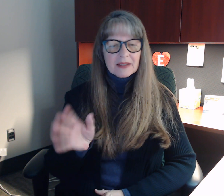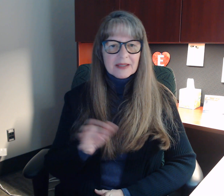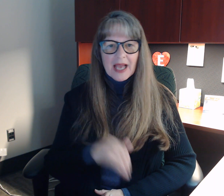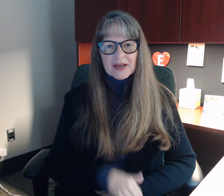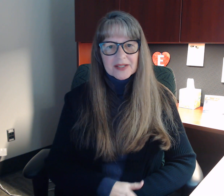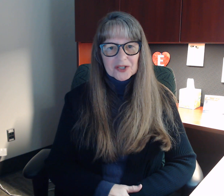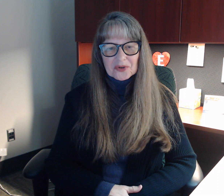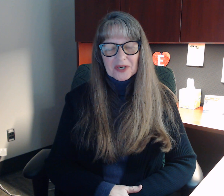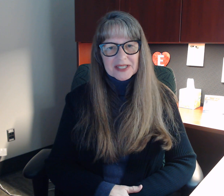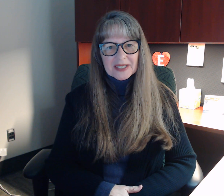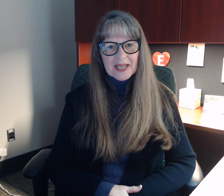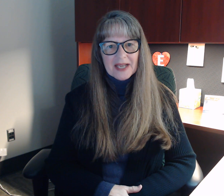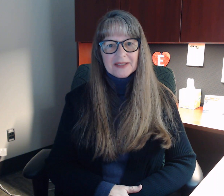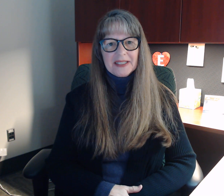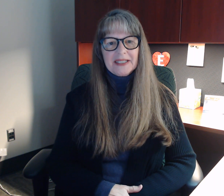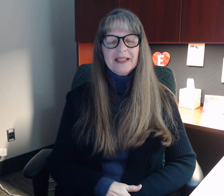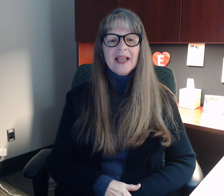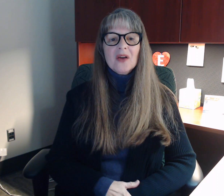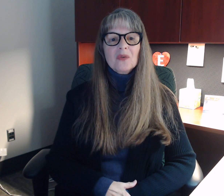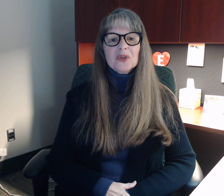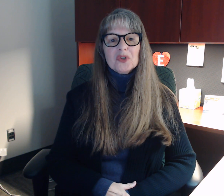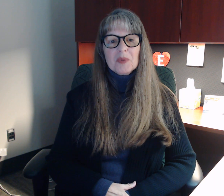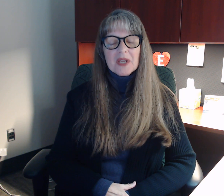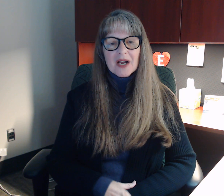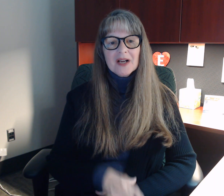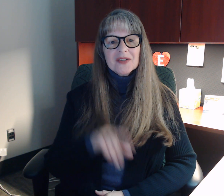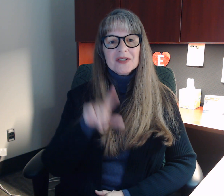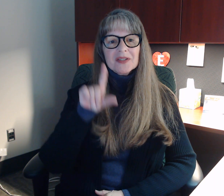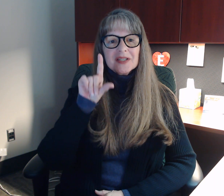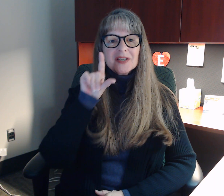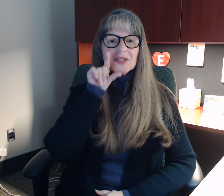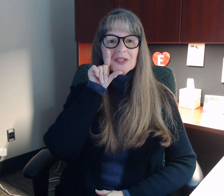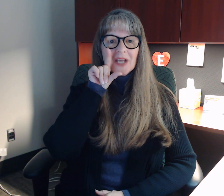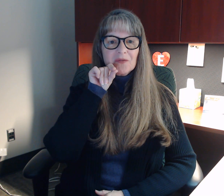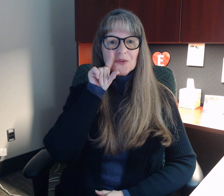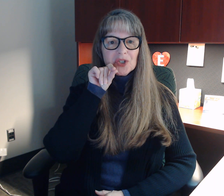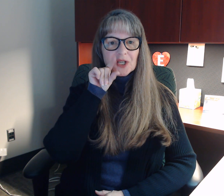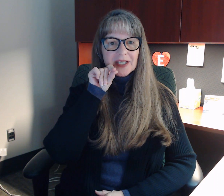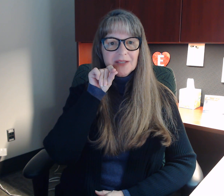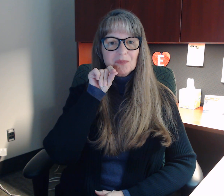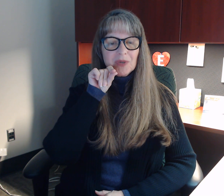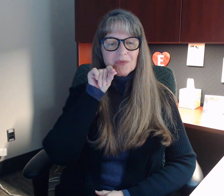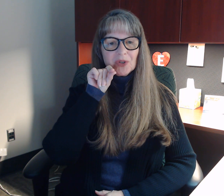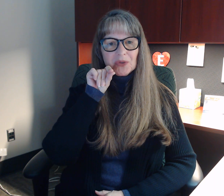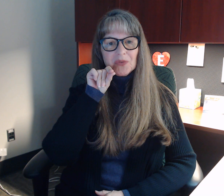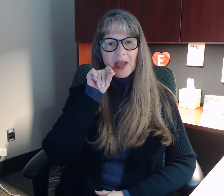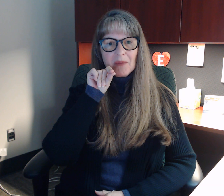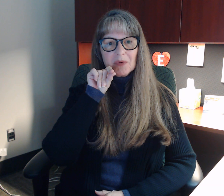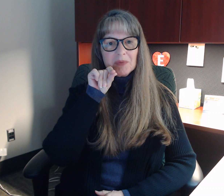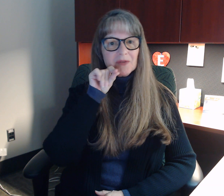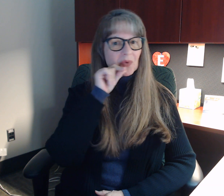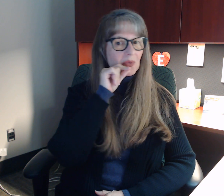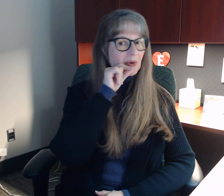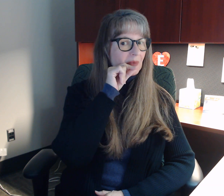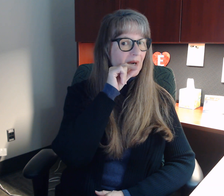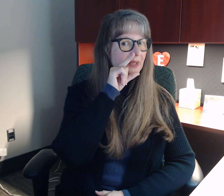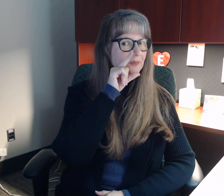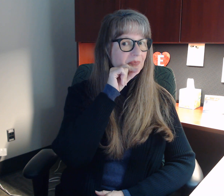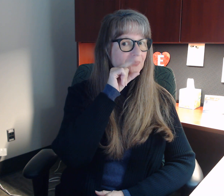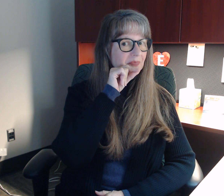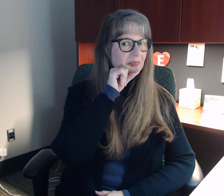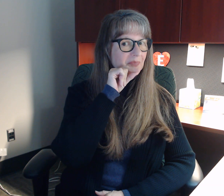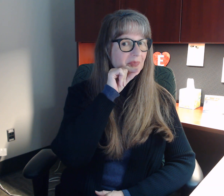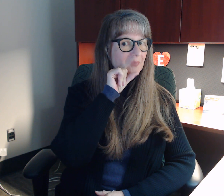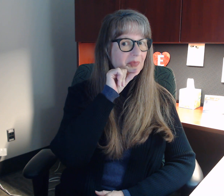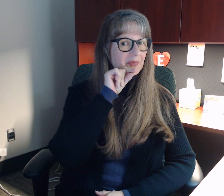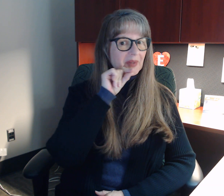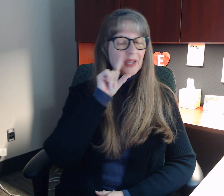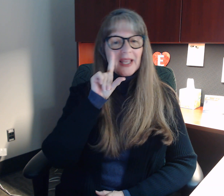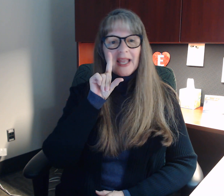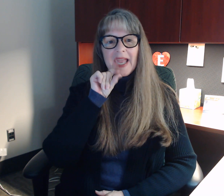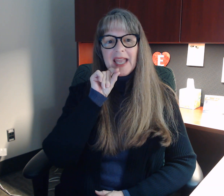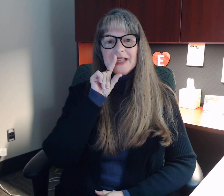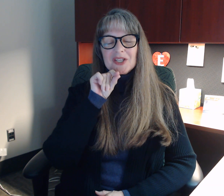does that translate, Eileen? Well, it's because this is the sign for chicken. We've learned that one before, right? And so when you